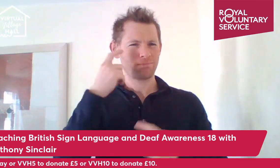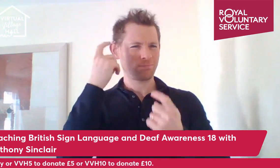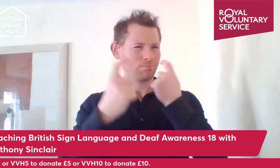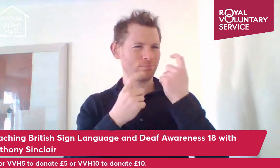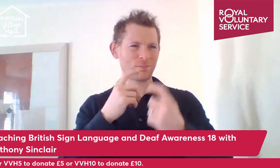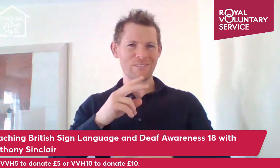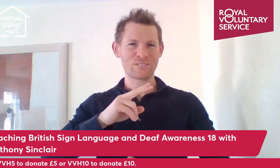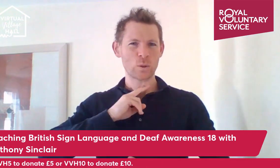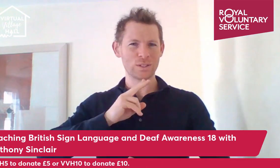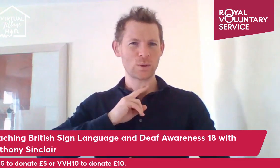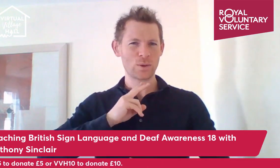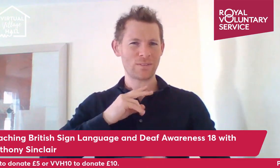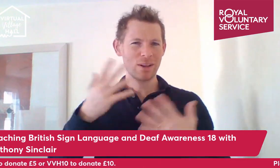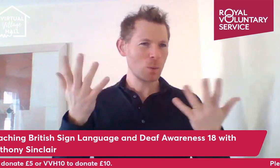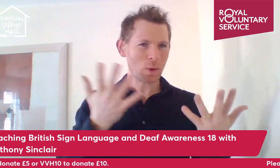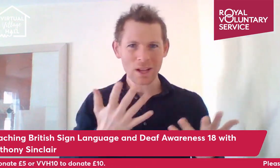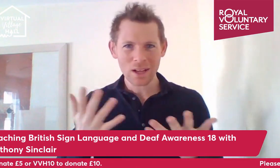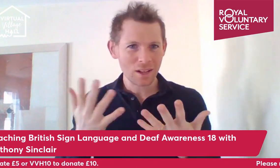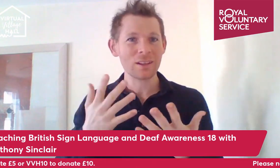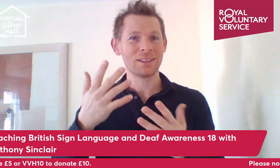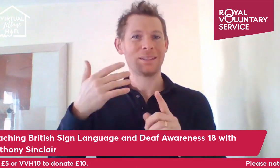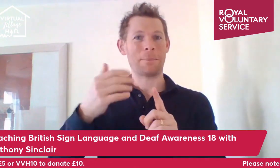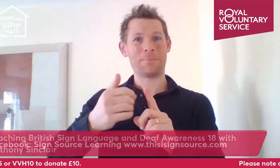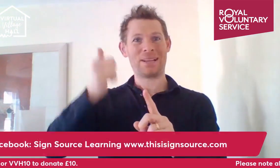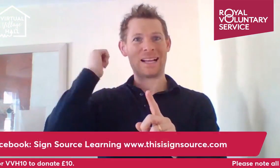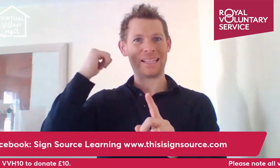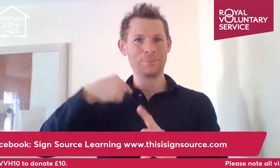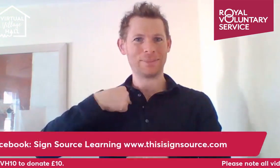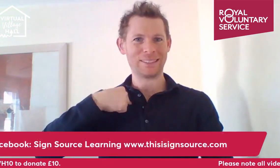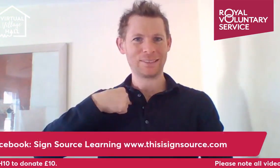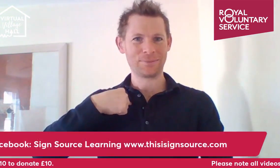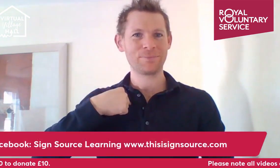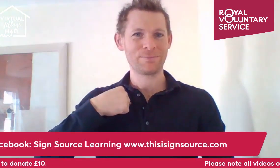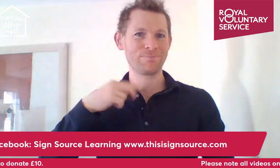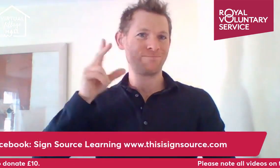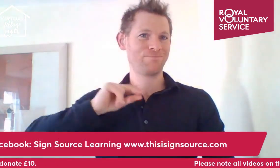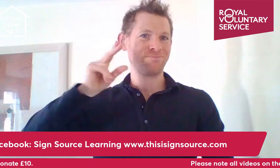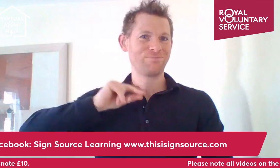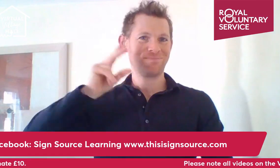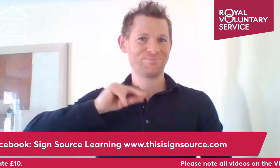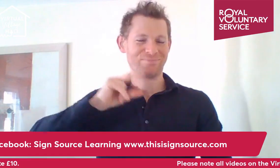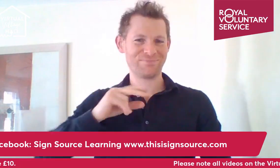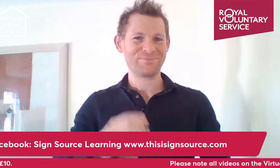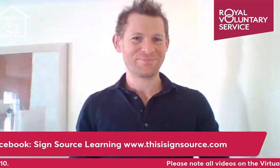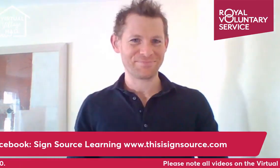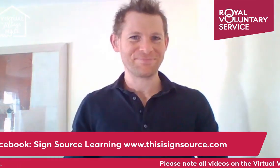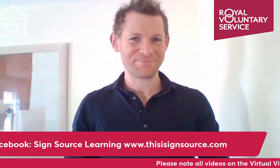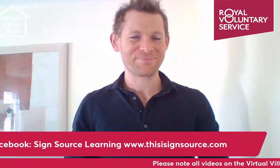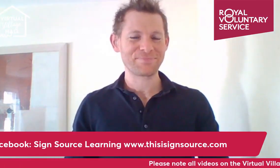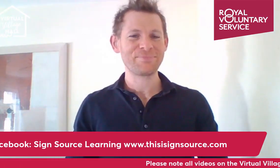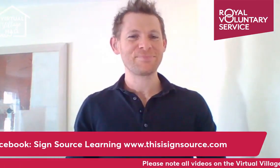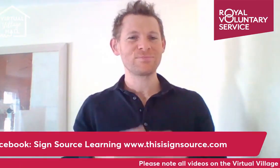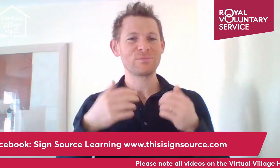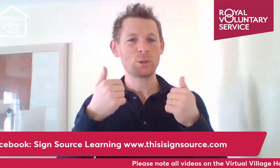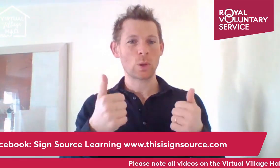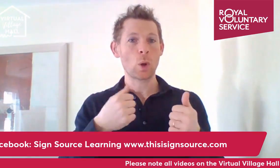today. And you're probably thinking, my goodness, where's that voice coming from? But I have an interpreter with me today, and she is behind